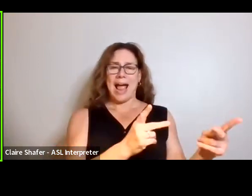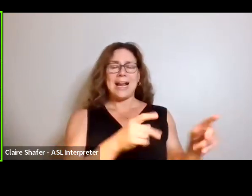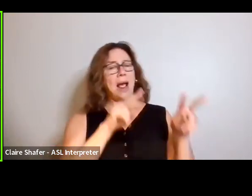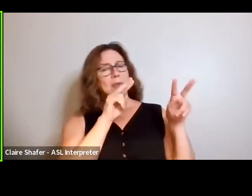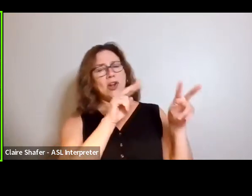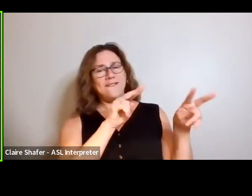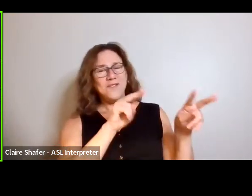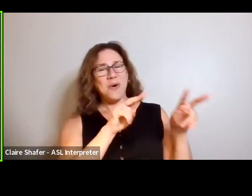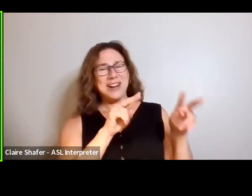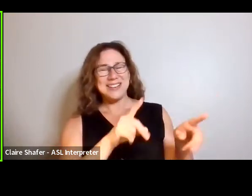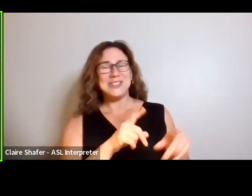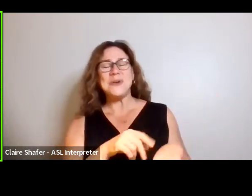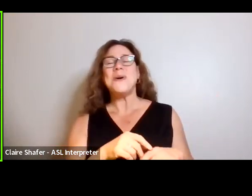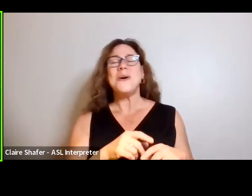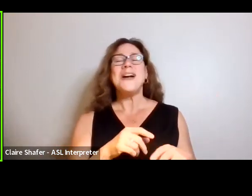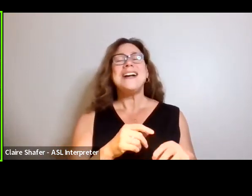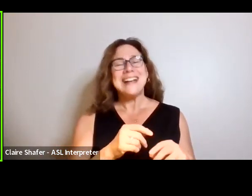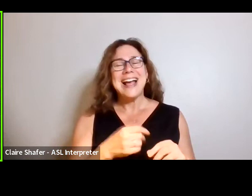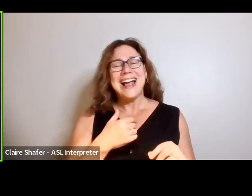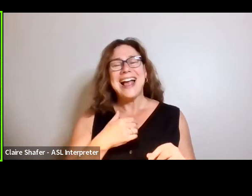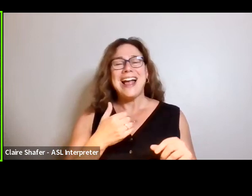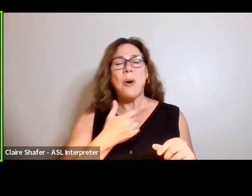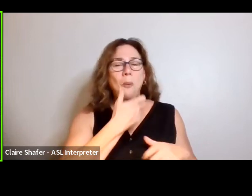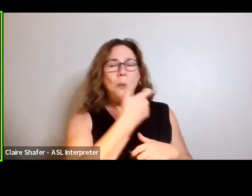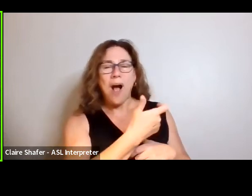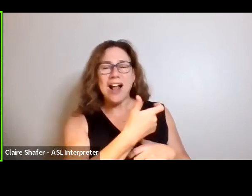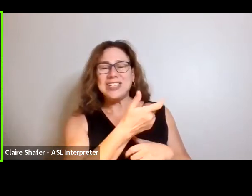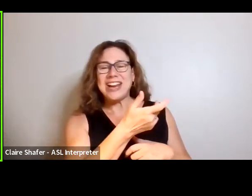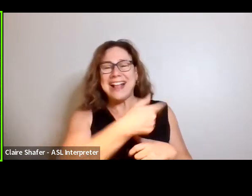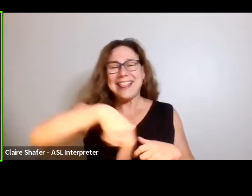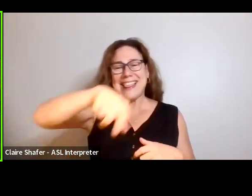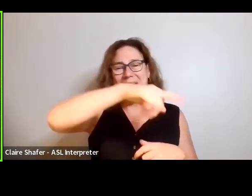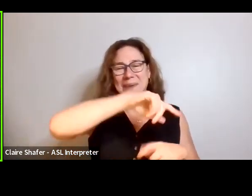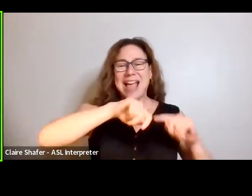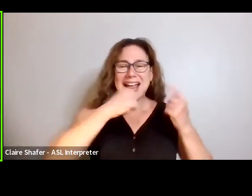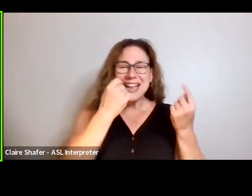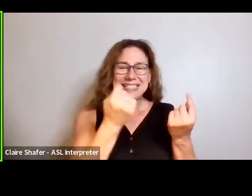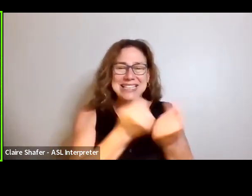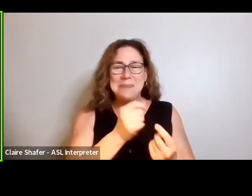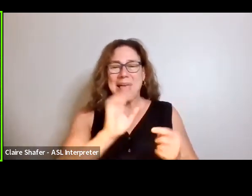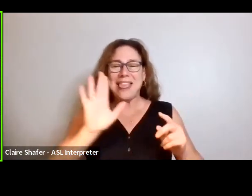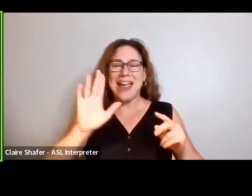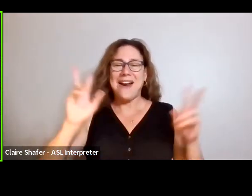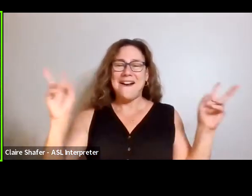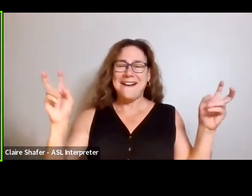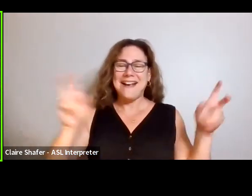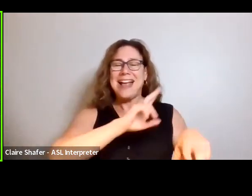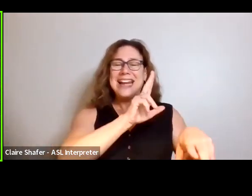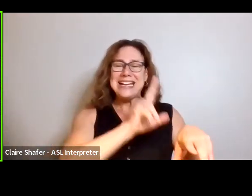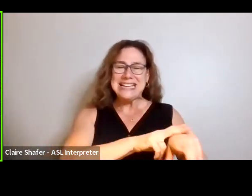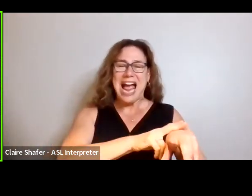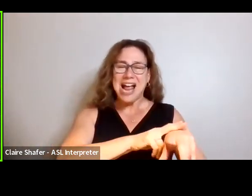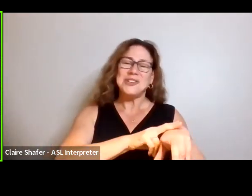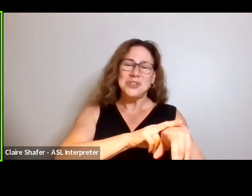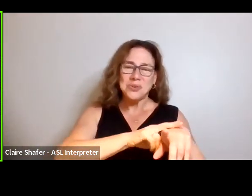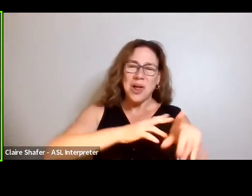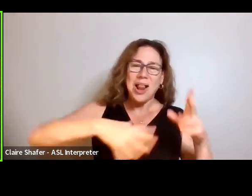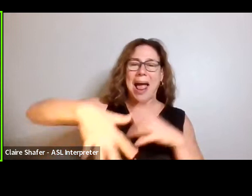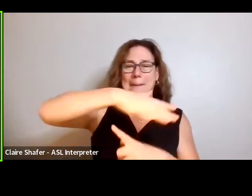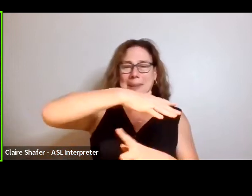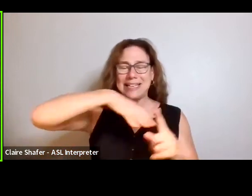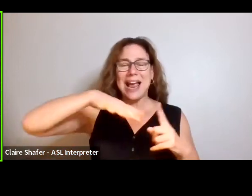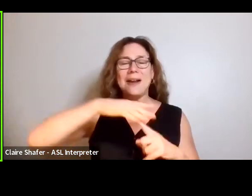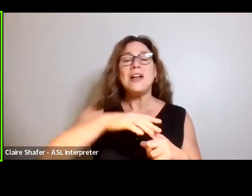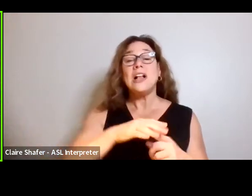natural habitat, the water world. Other things that are going on, we've got a lot of stuff with baseball. We're shifting that 10th